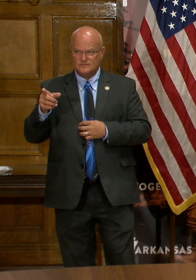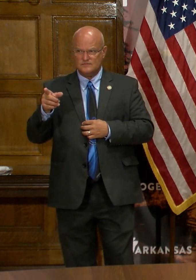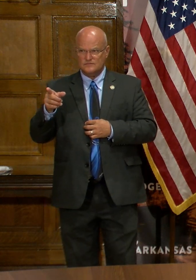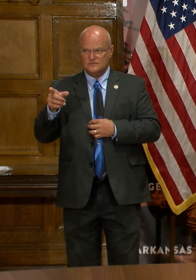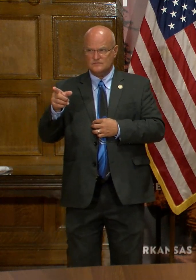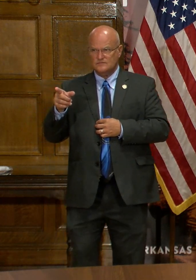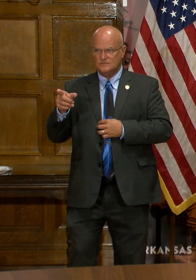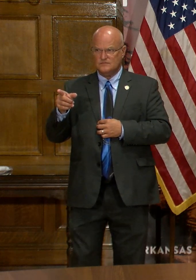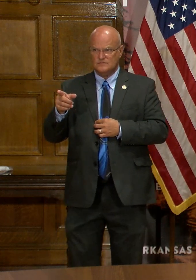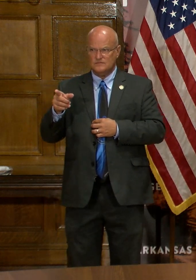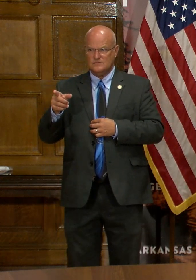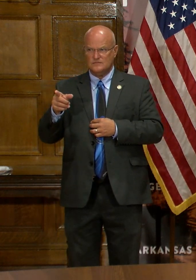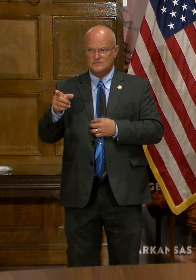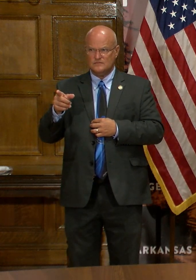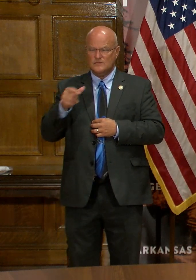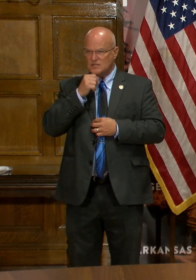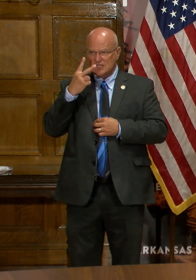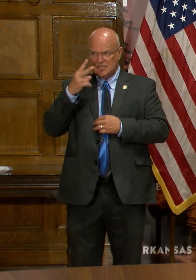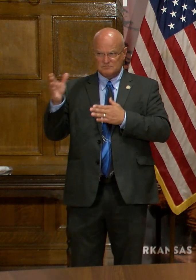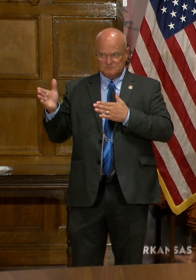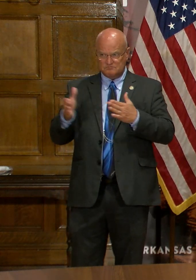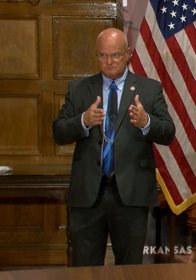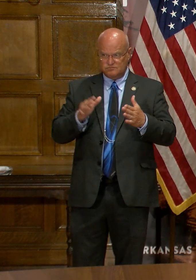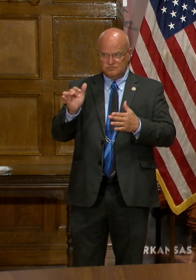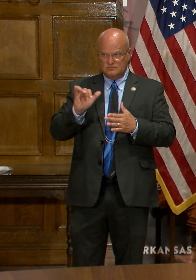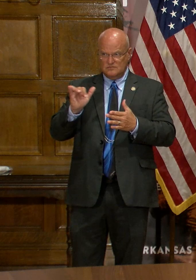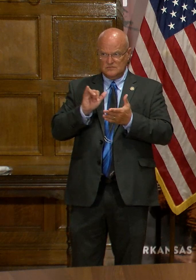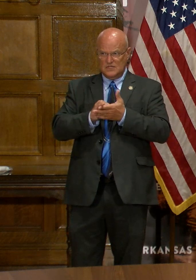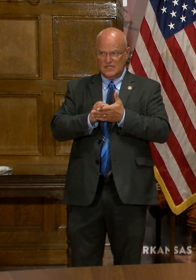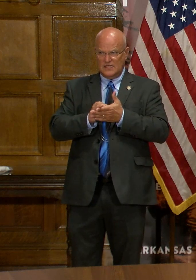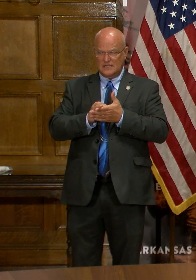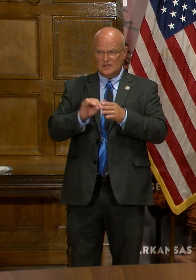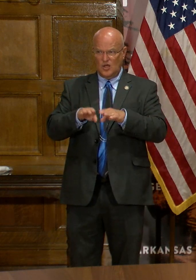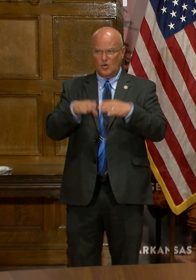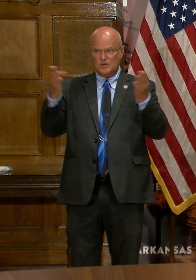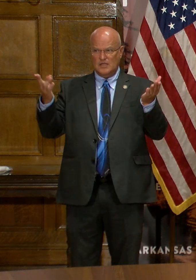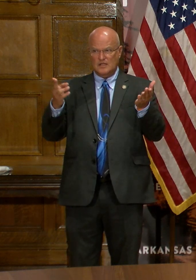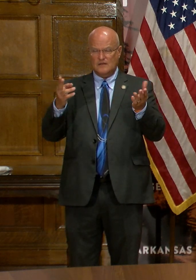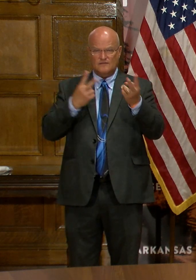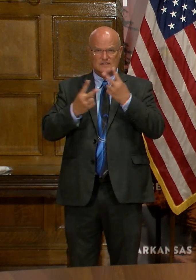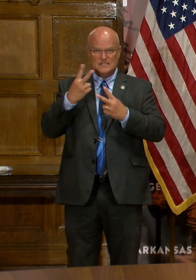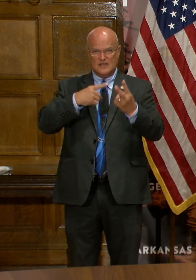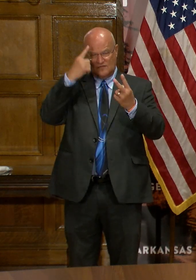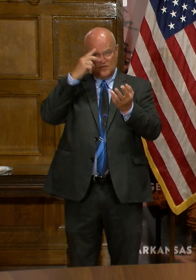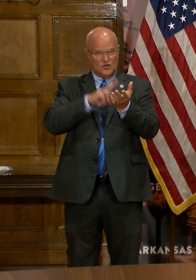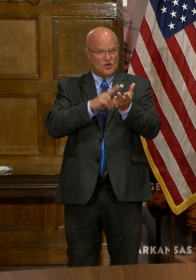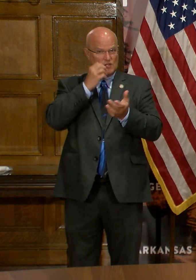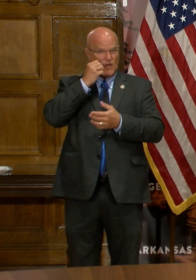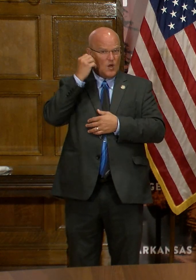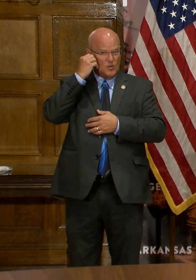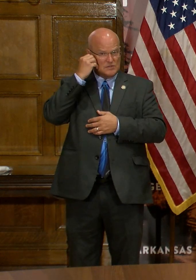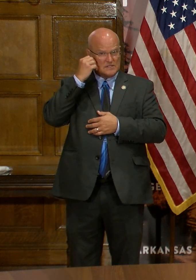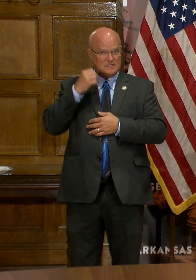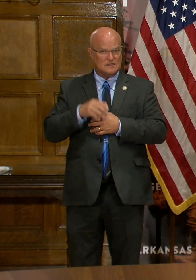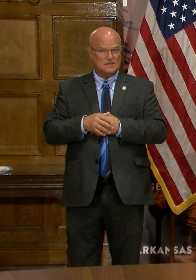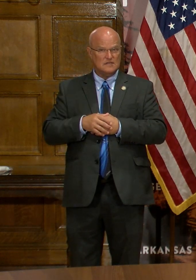So you don't see a future plan similar to the reopening of visitations to nursing homes?